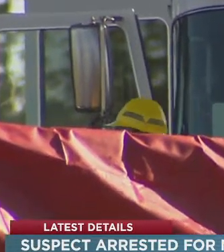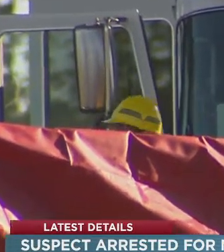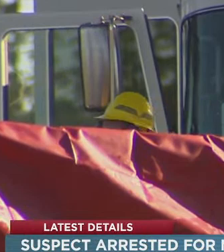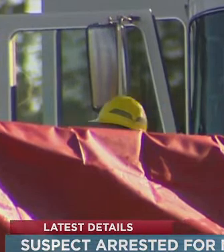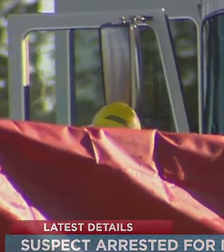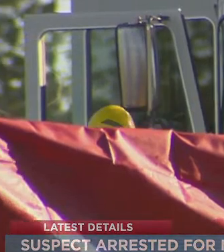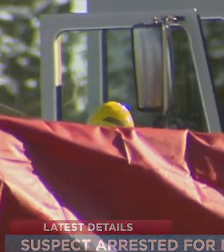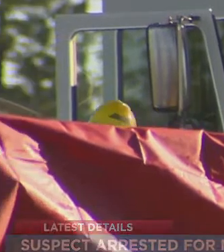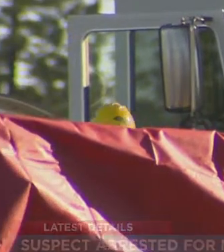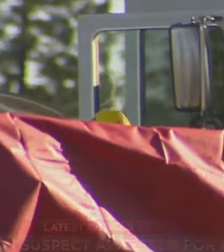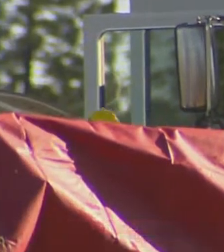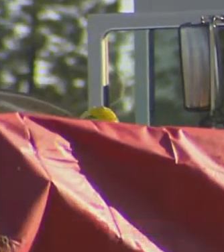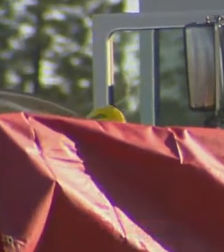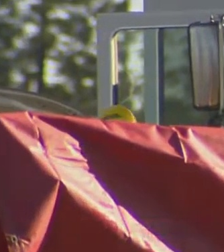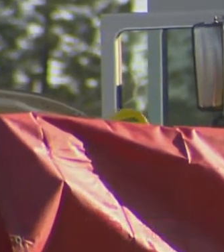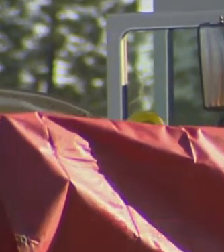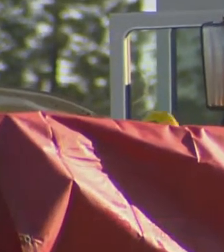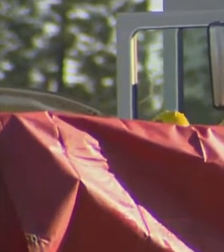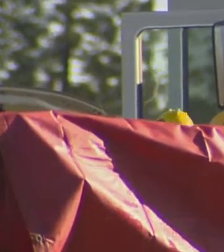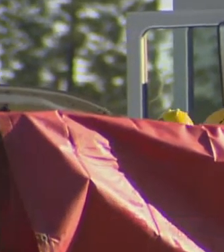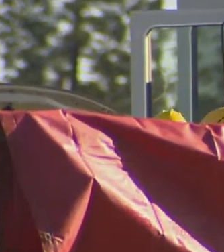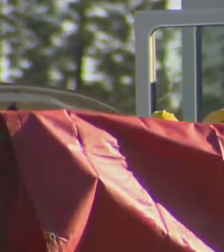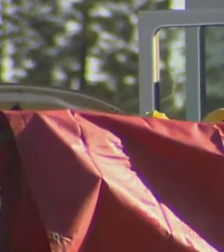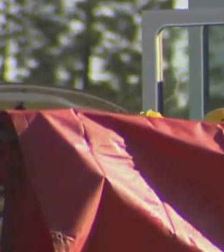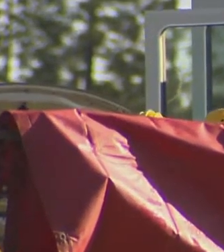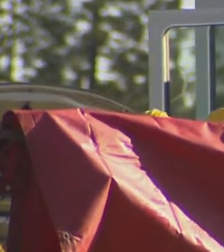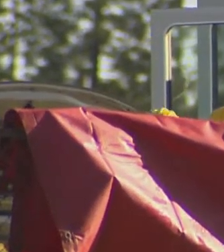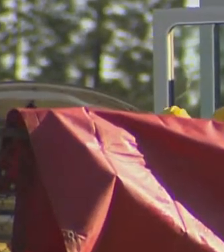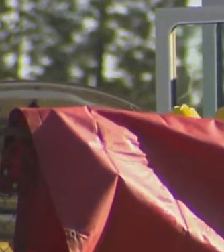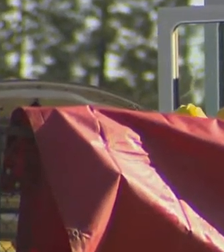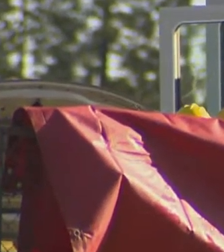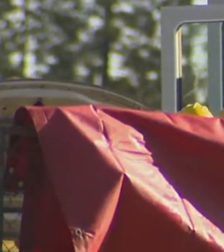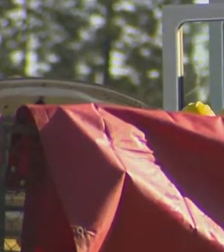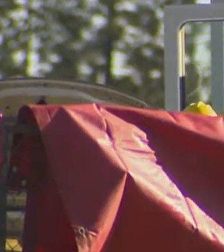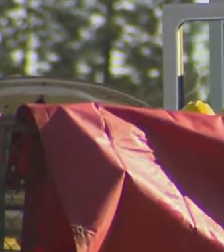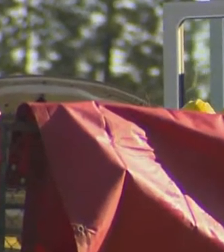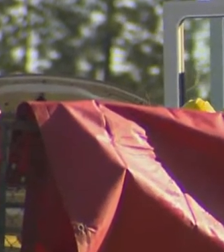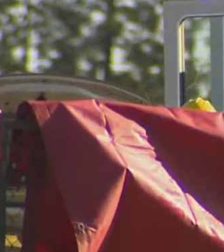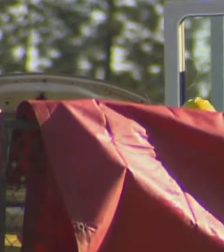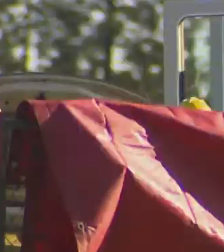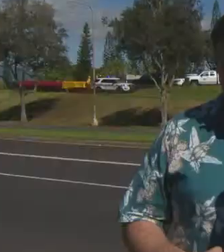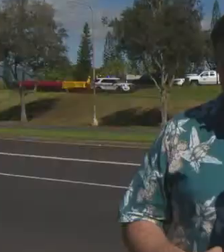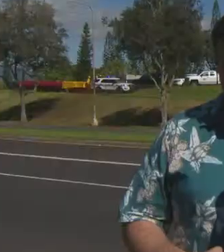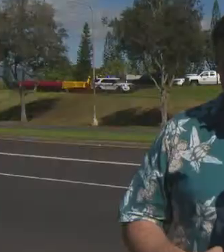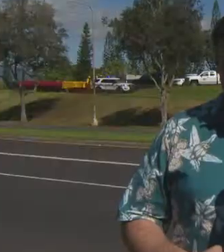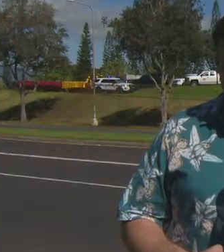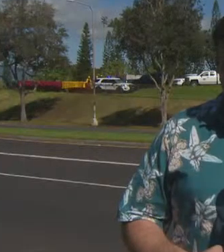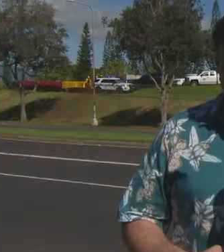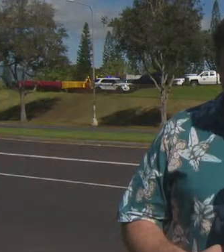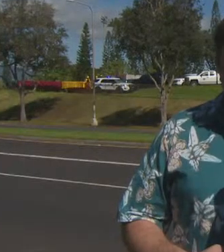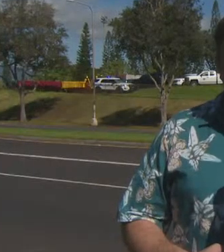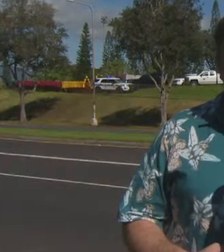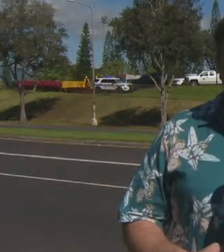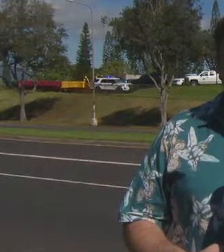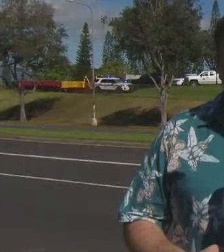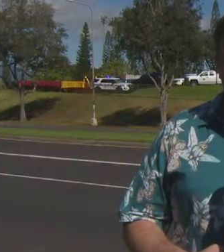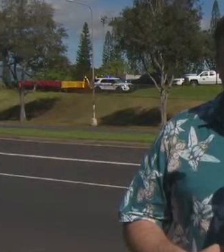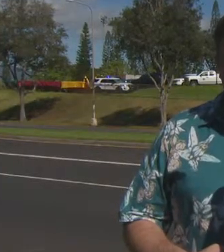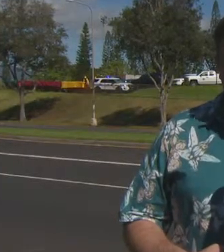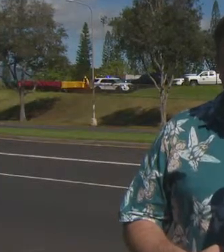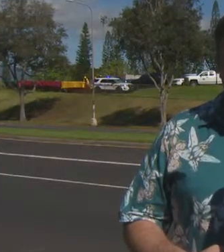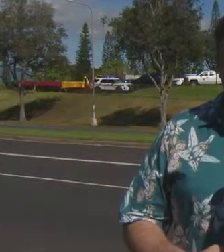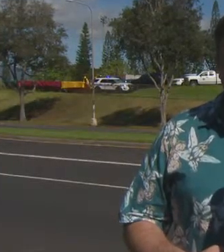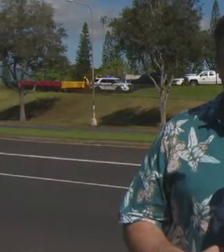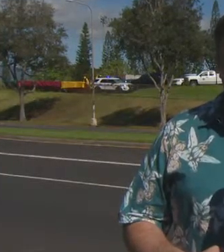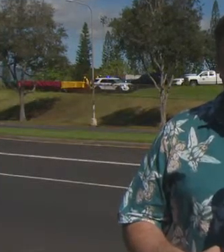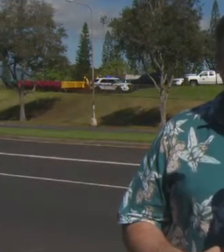the identity or even the age of the female victim. Again, still a lot to piece together here, but Dina said it was good news that they